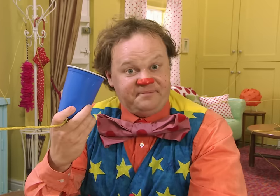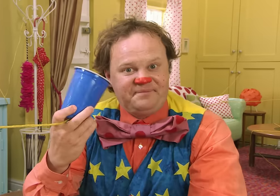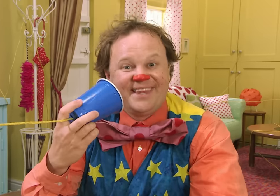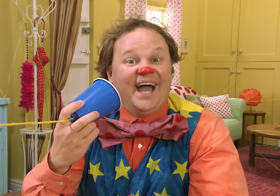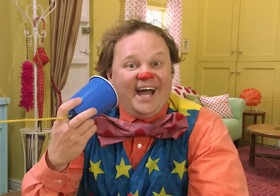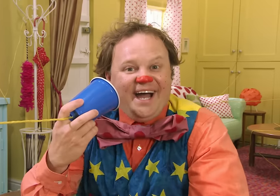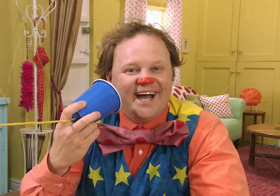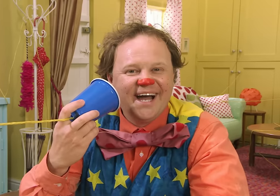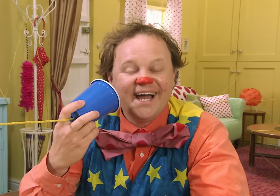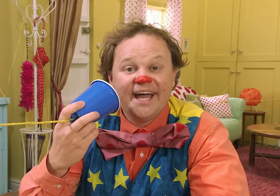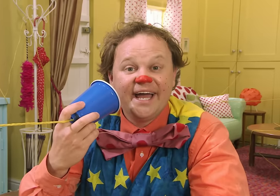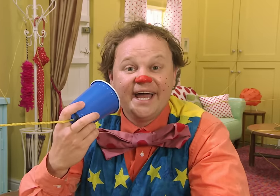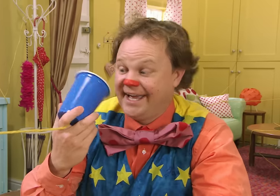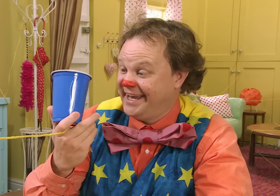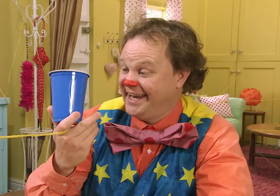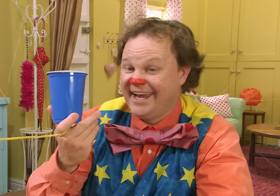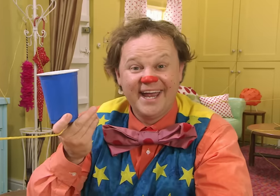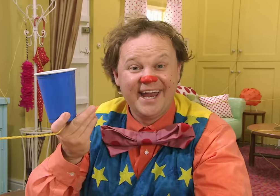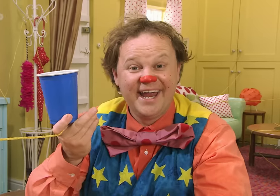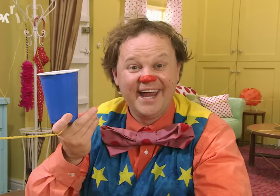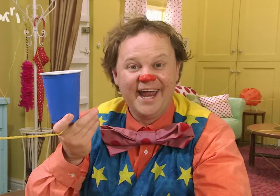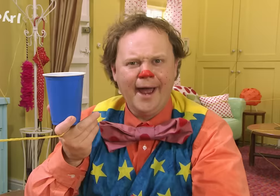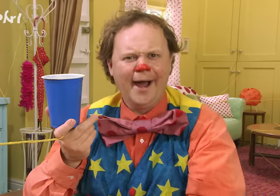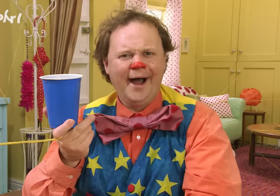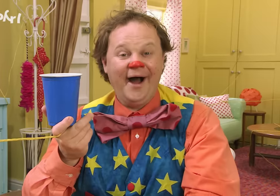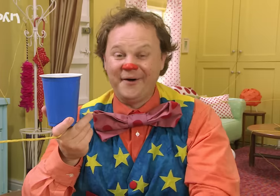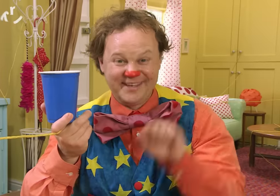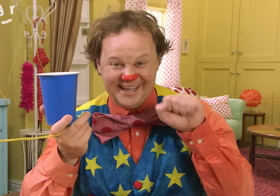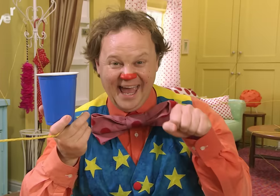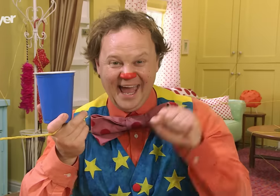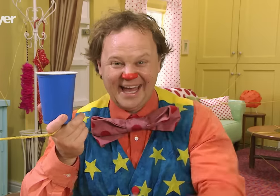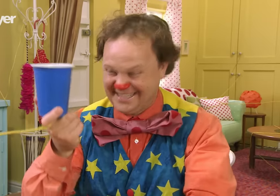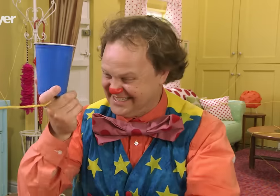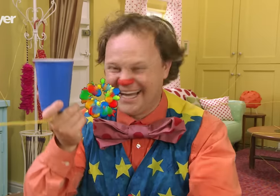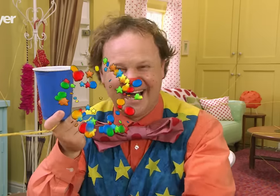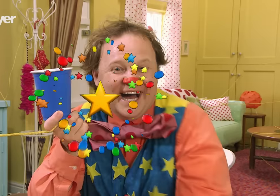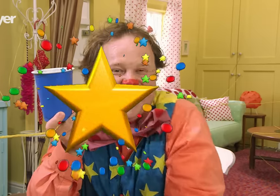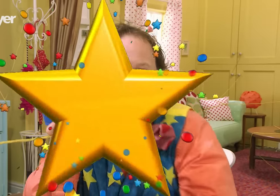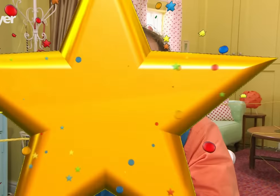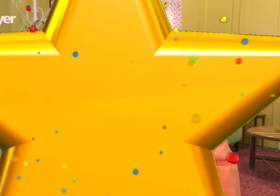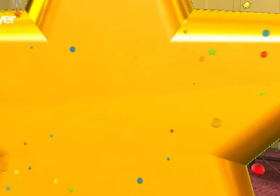It's great fun speaking to friends on the phone, isn't it? Oh, yes!